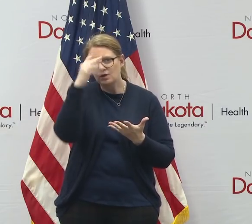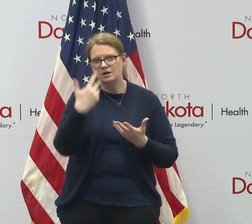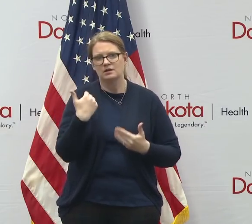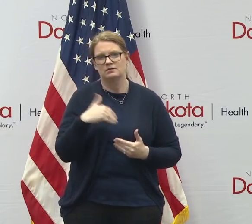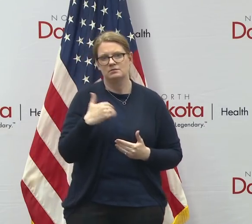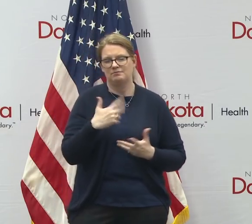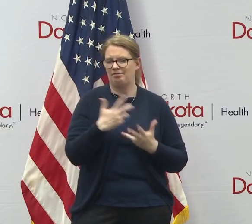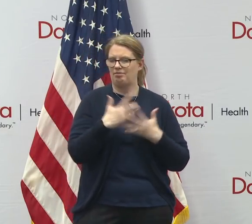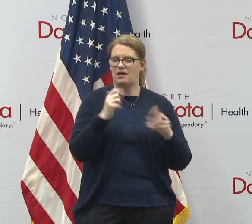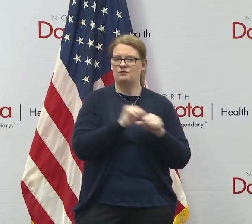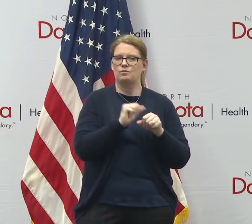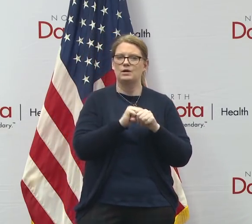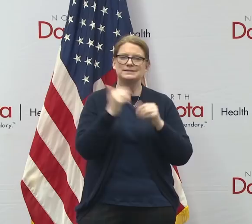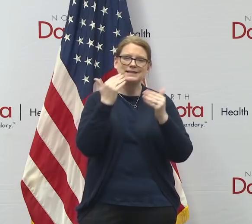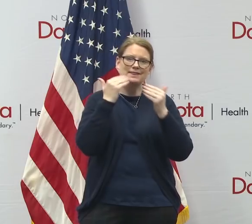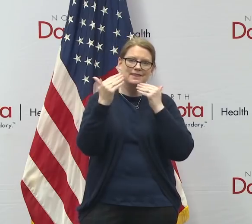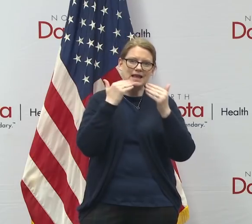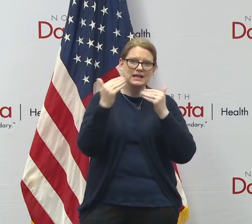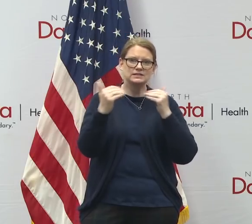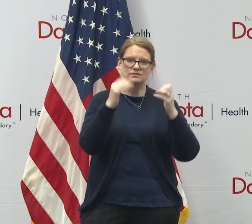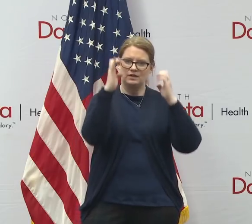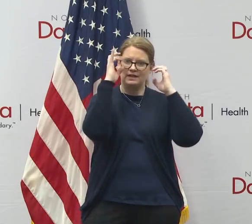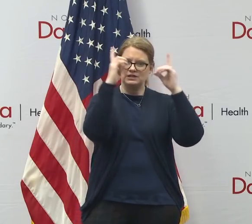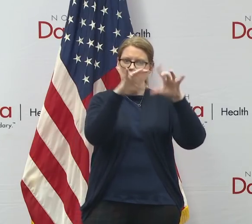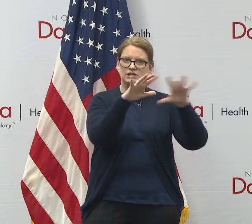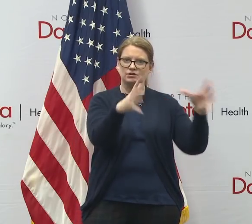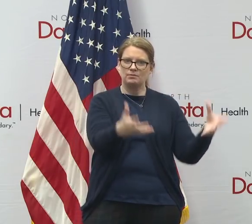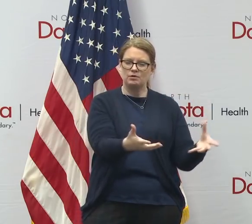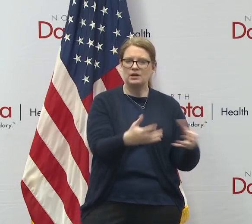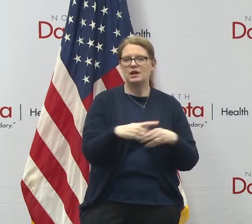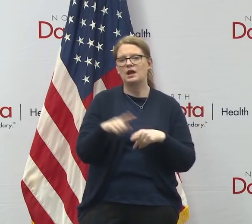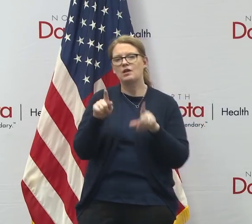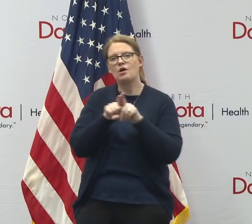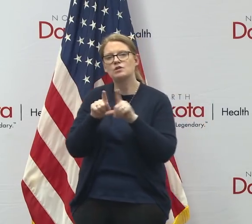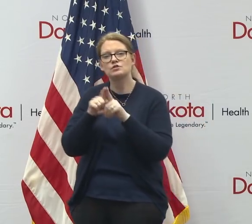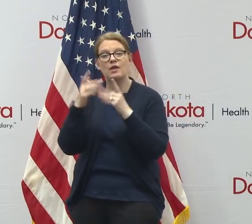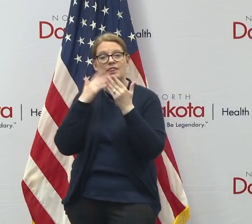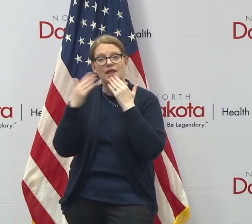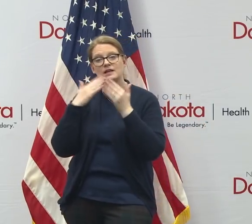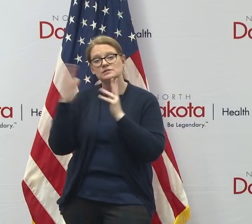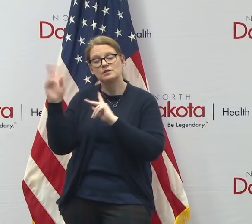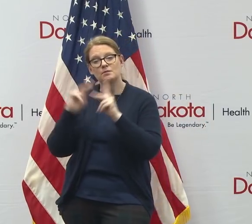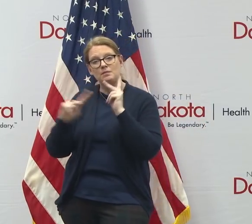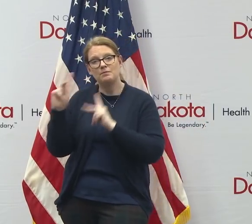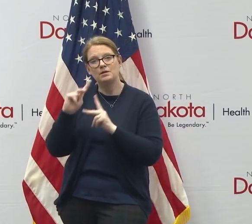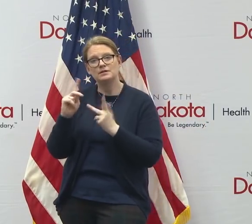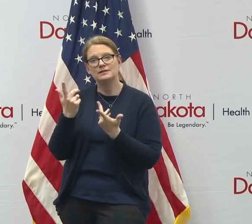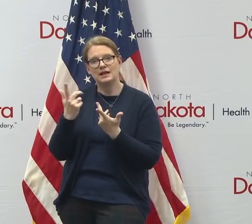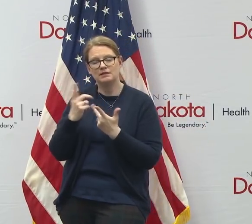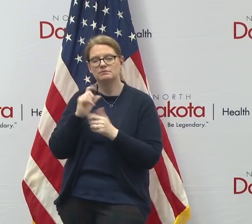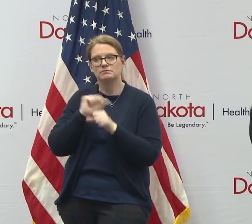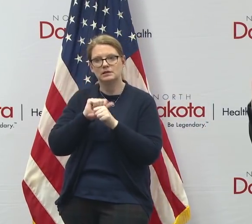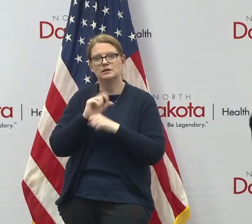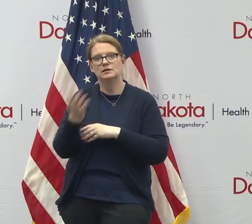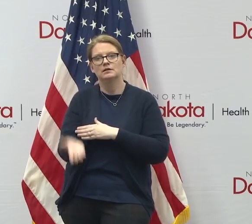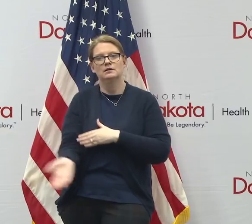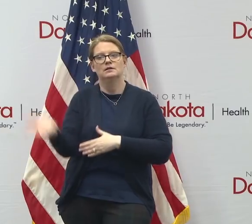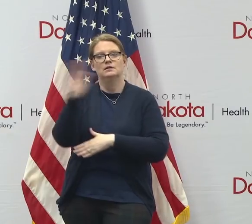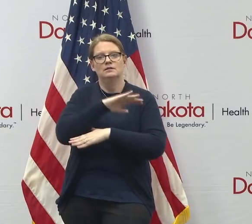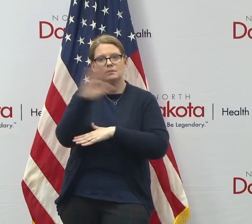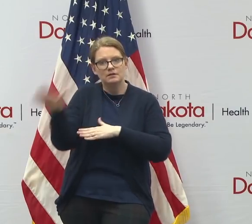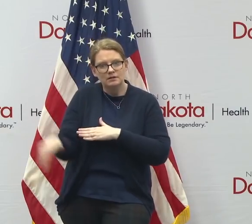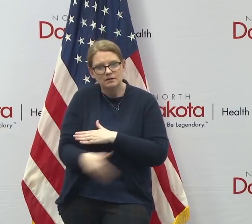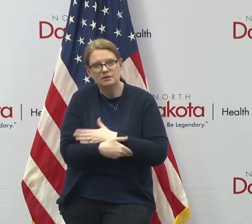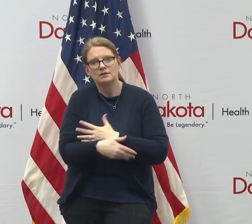on that front, so thanks to everybody in the education community, and thanks to all the people that are working diligently around the clock to try to expand our